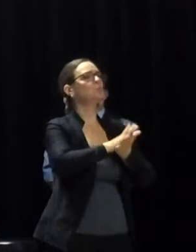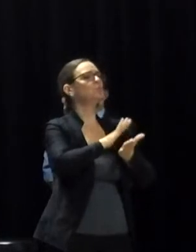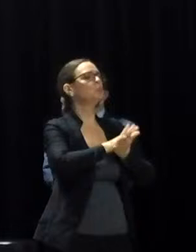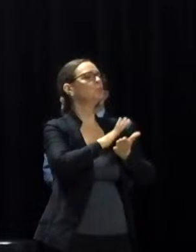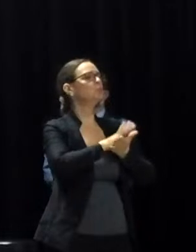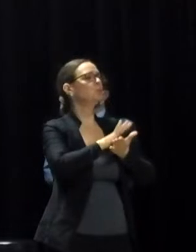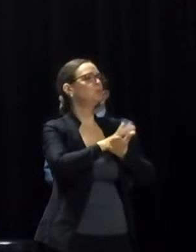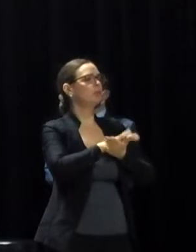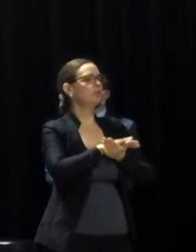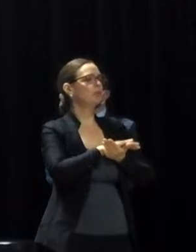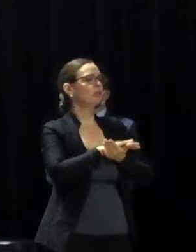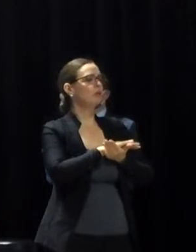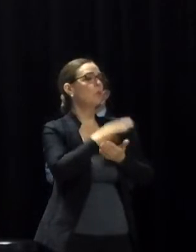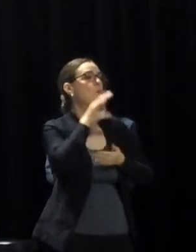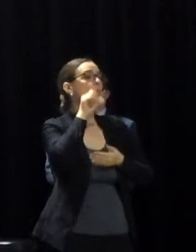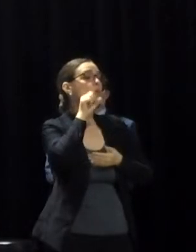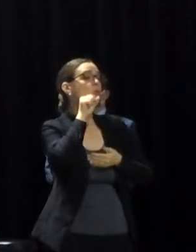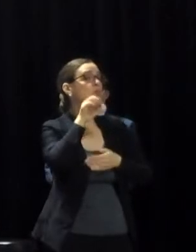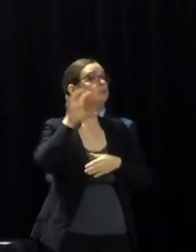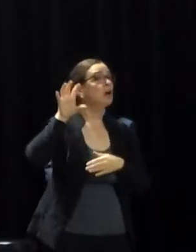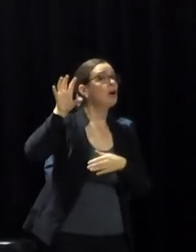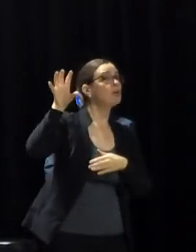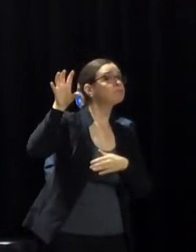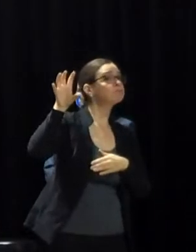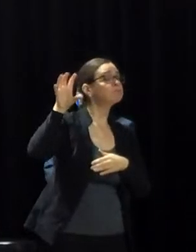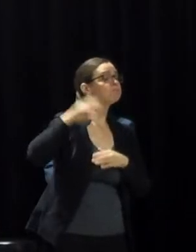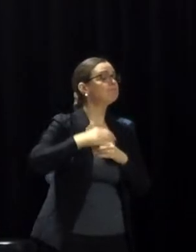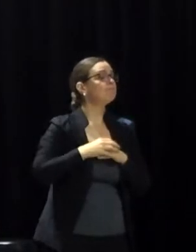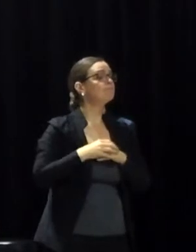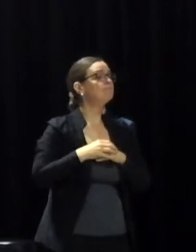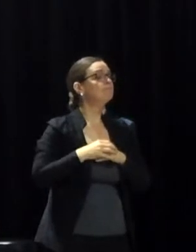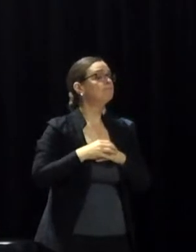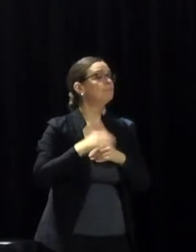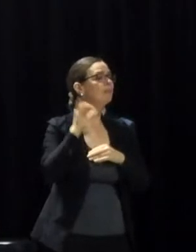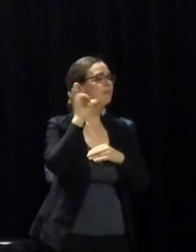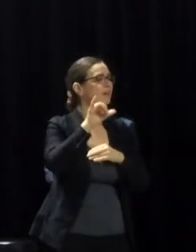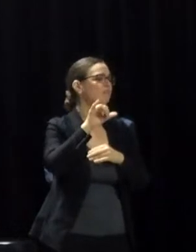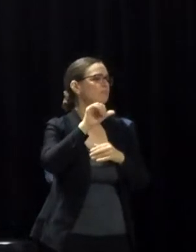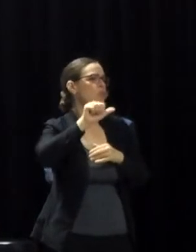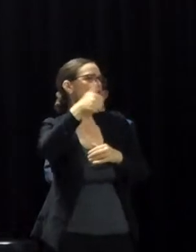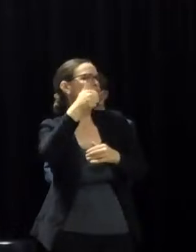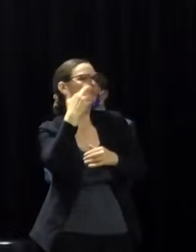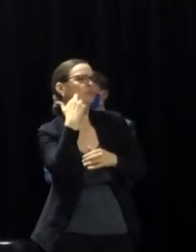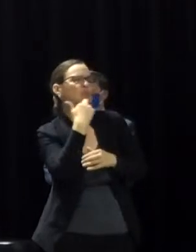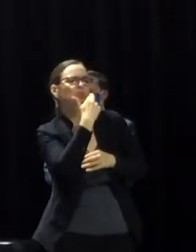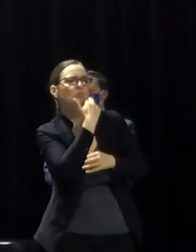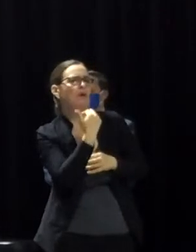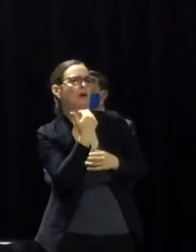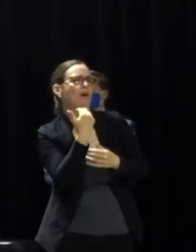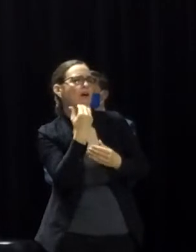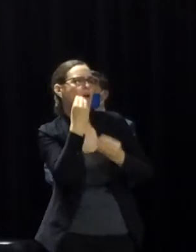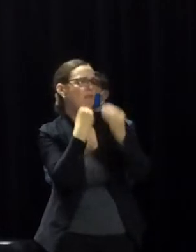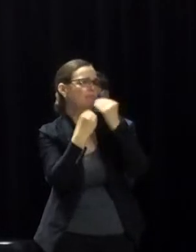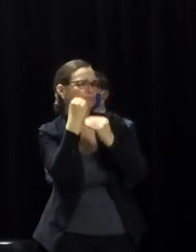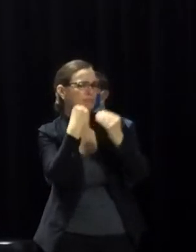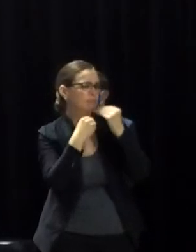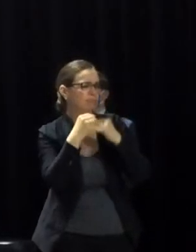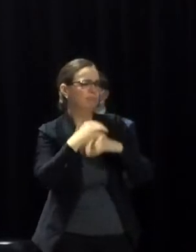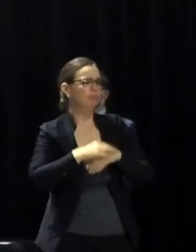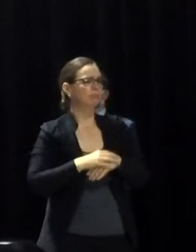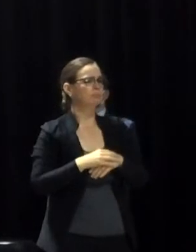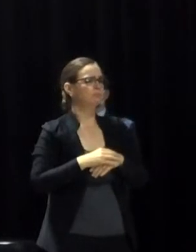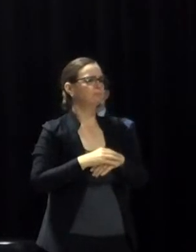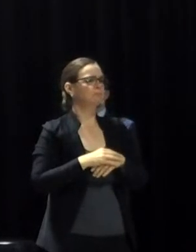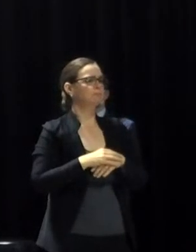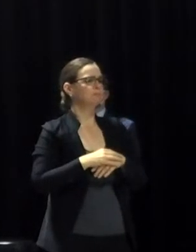orange, sort of a reddish orange, that is another food establishment. So proximity of one establishment to